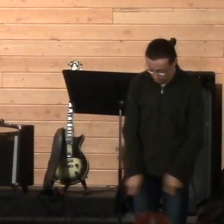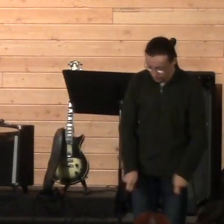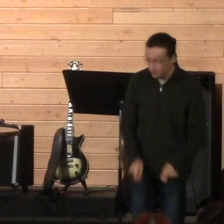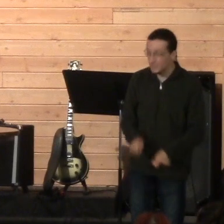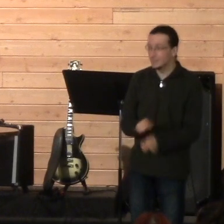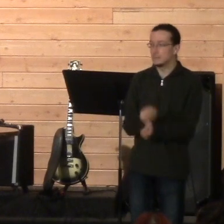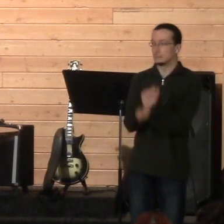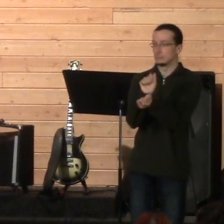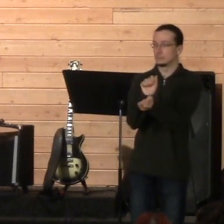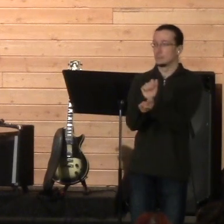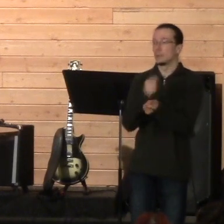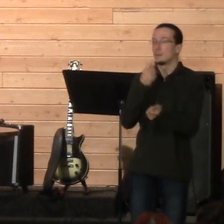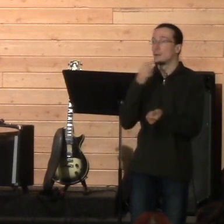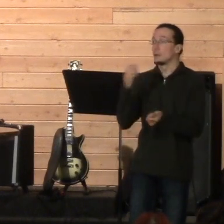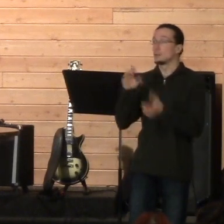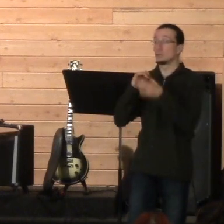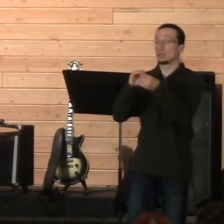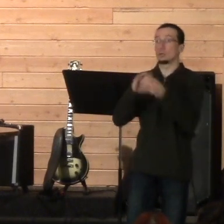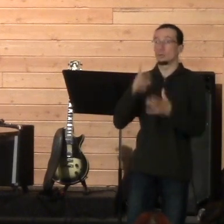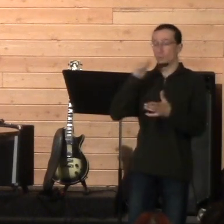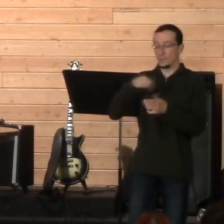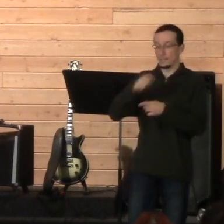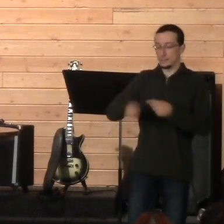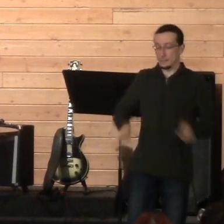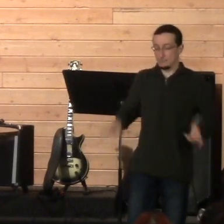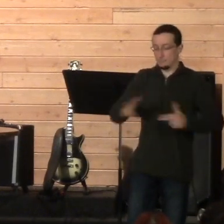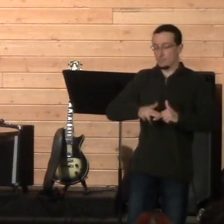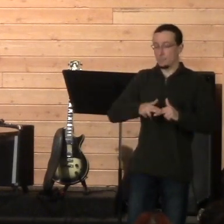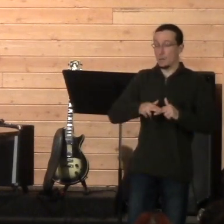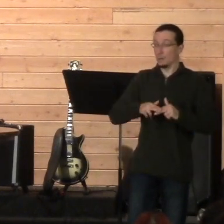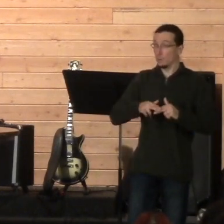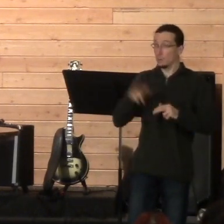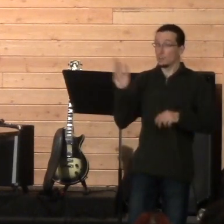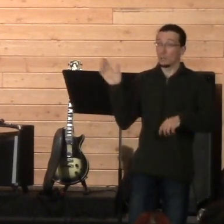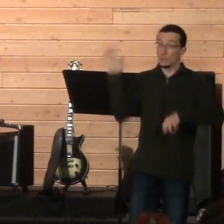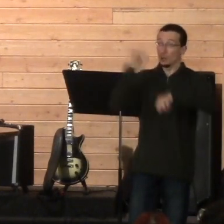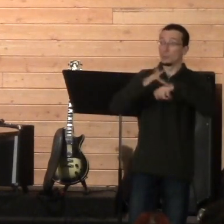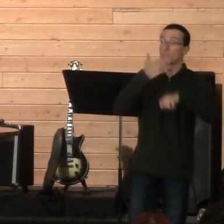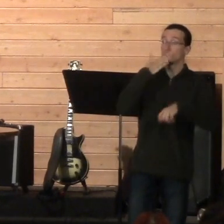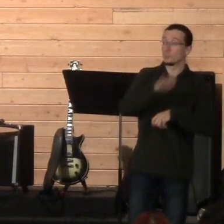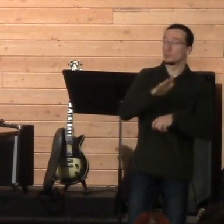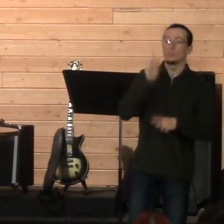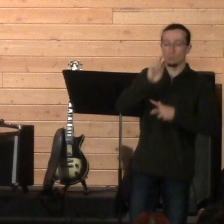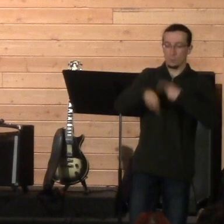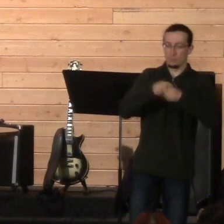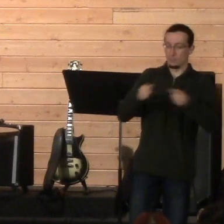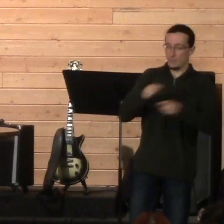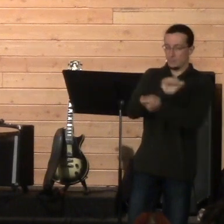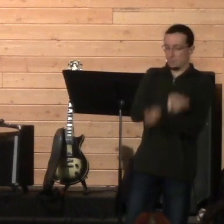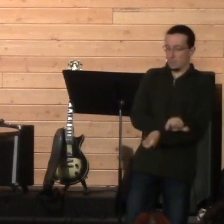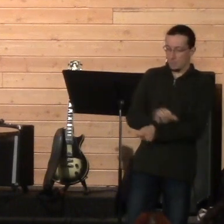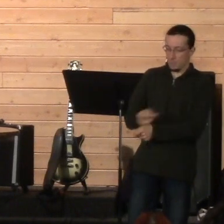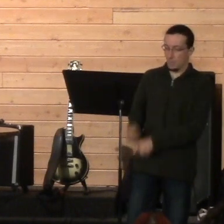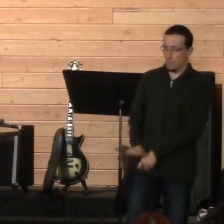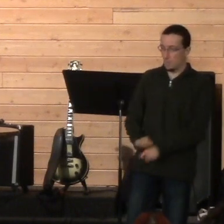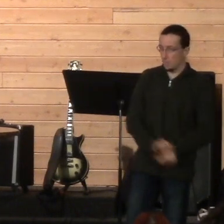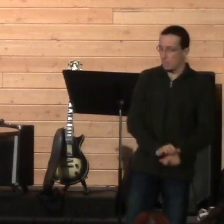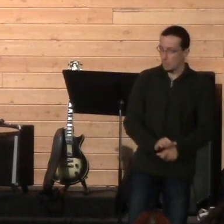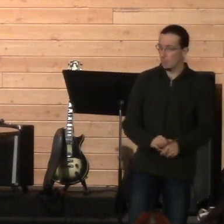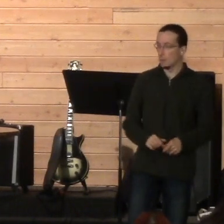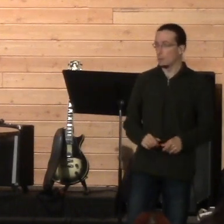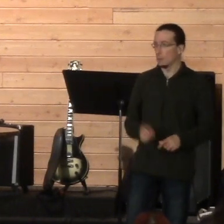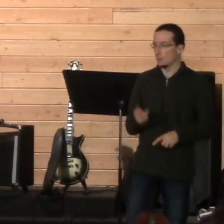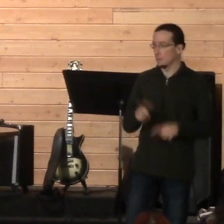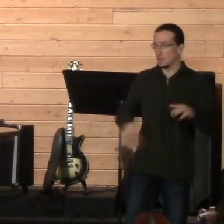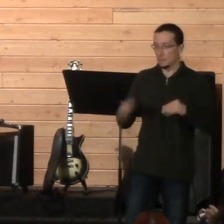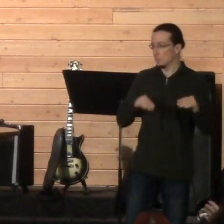this belt, if he goes to Jerusalem, he's going to be bound up like this, unable to move his arms and his legs. And man,